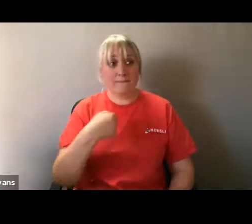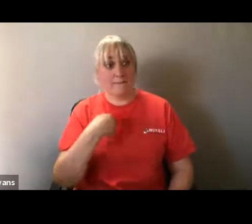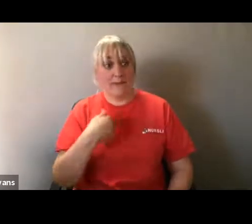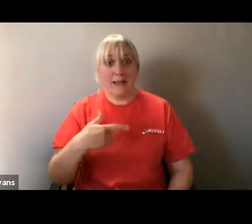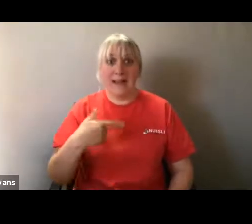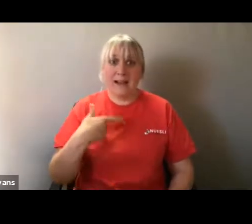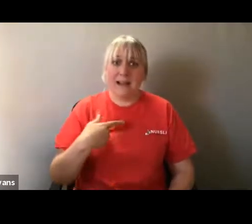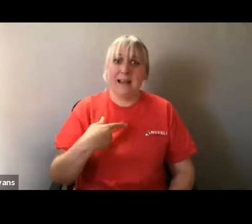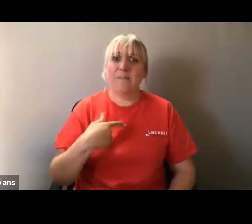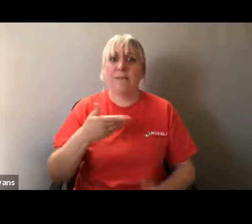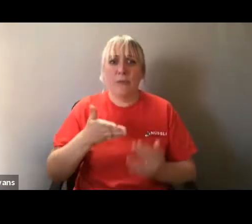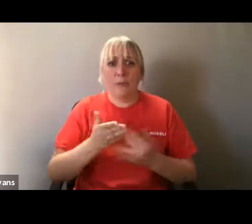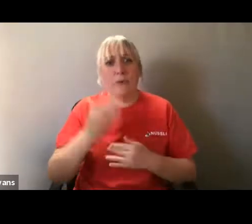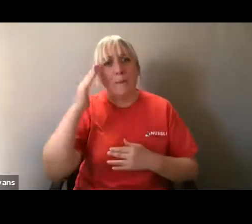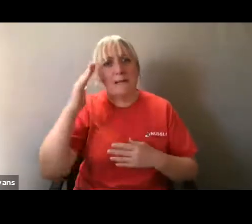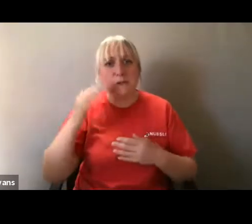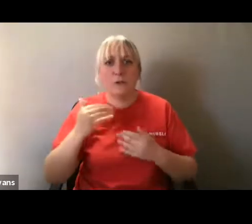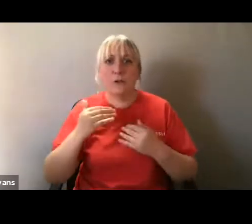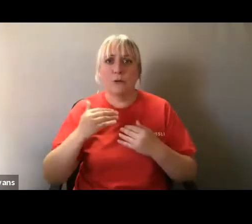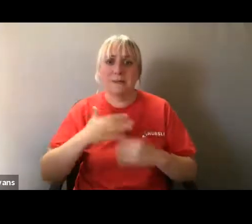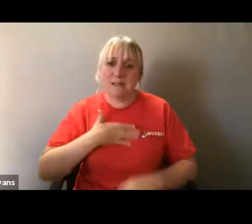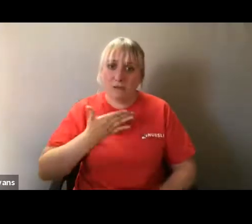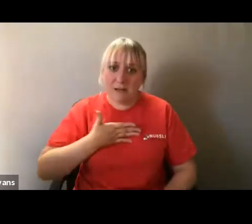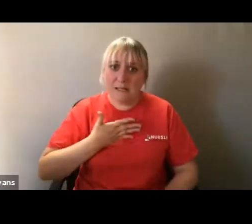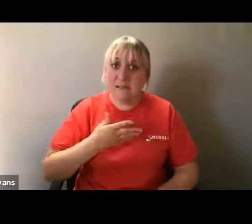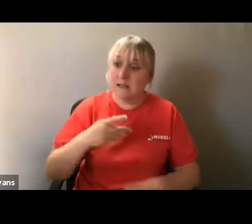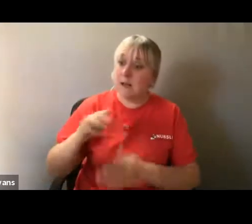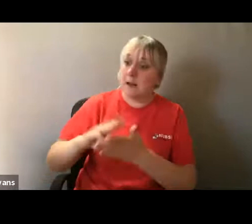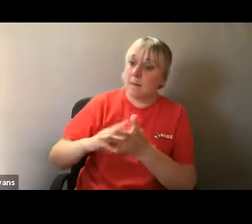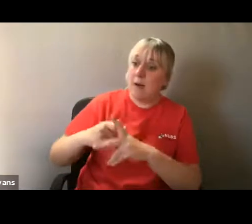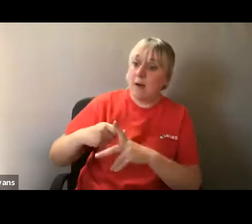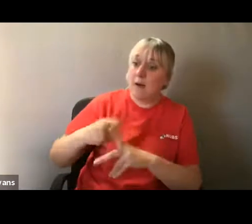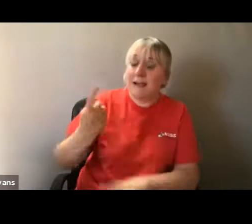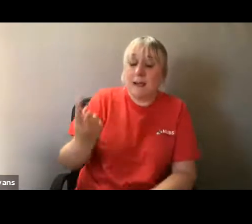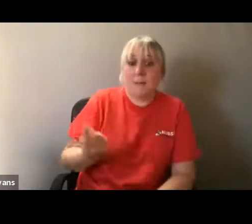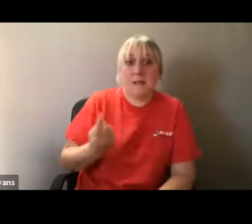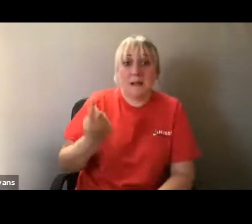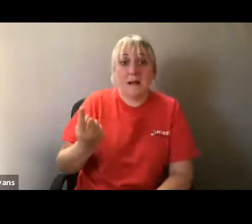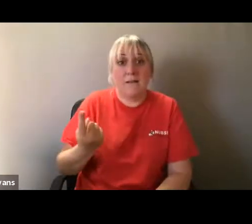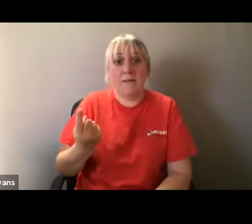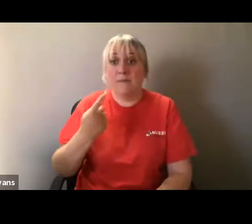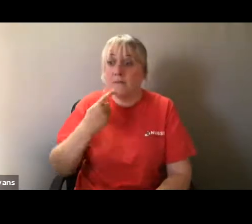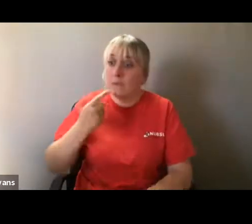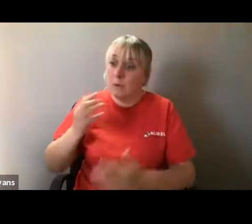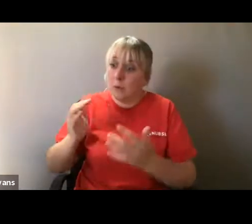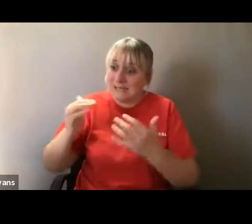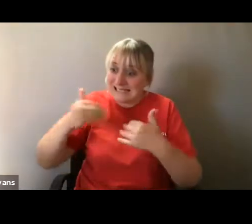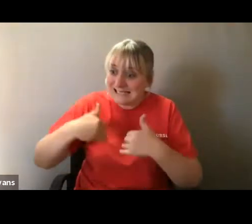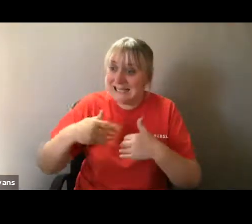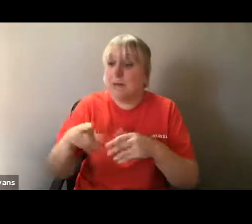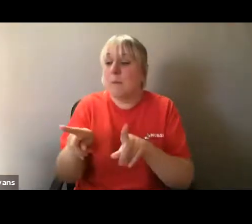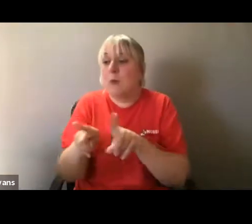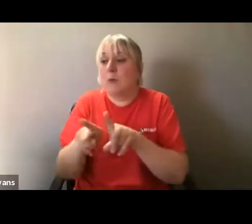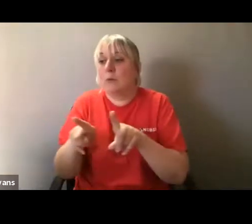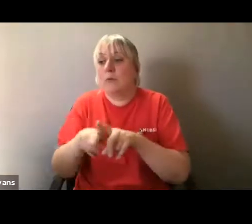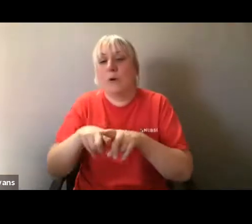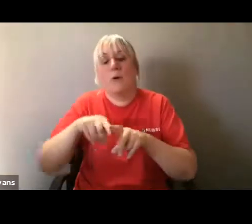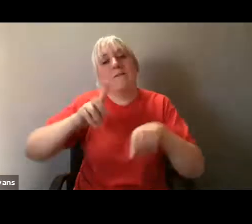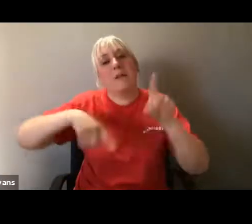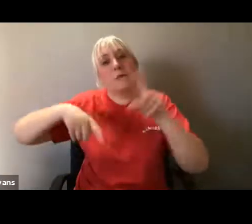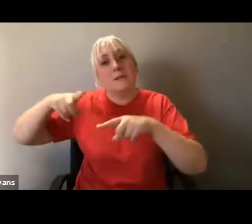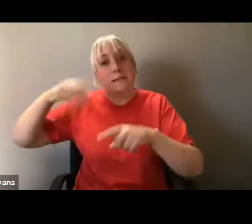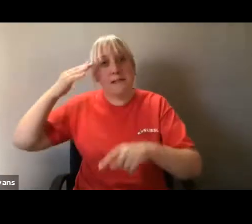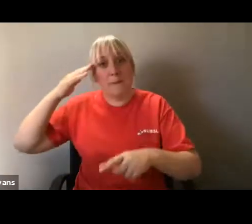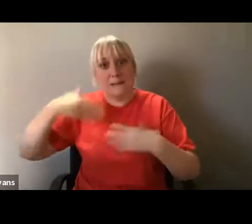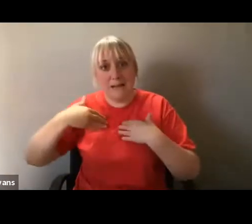mental distress, and Mark being an autistic person who also lives with a chronic fluctuating health condition.